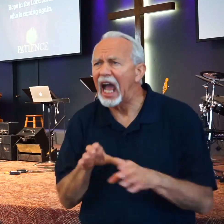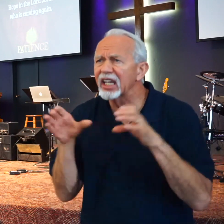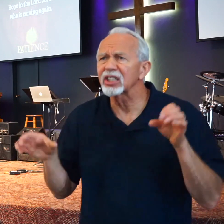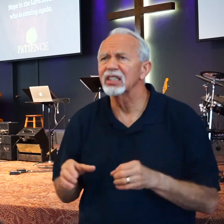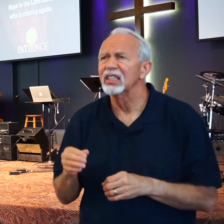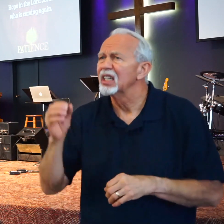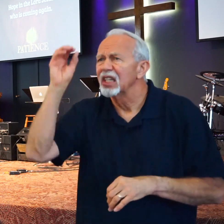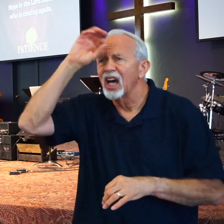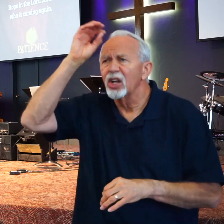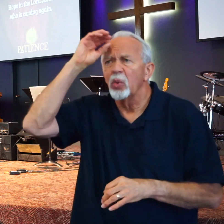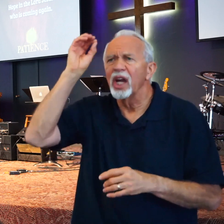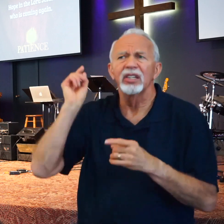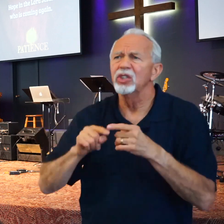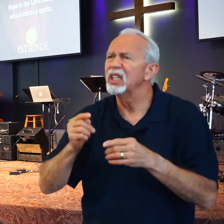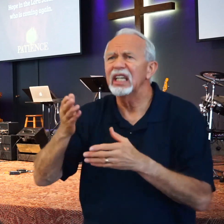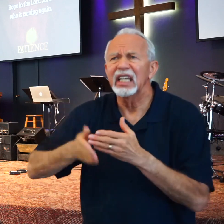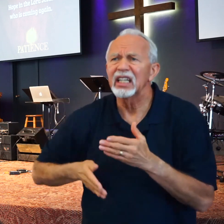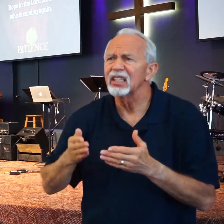until the very end?